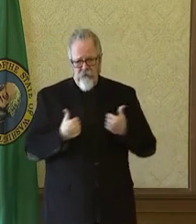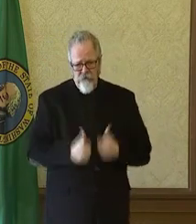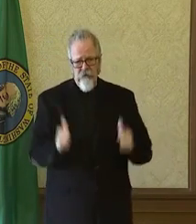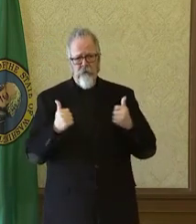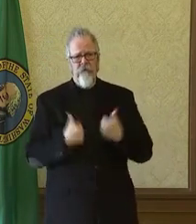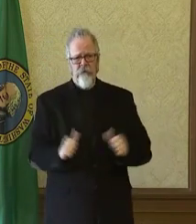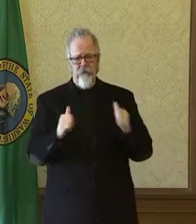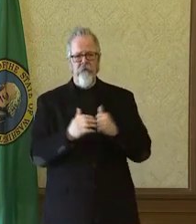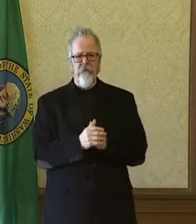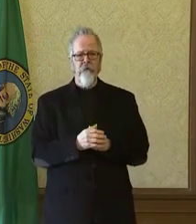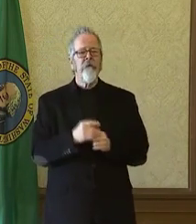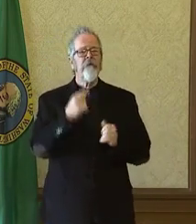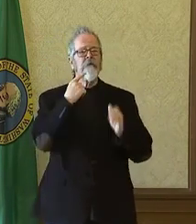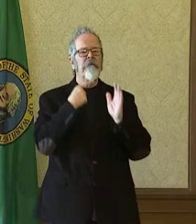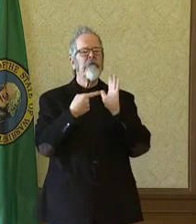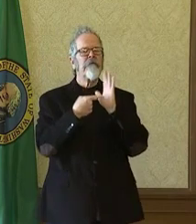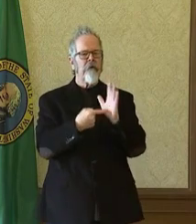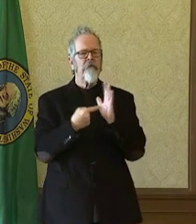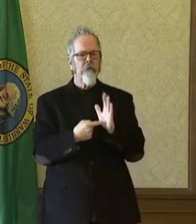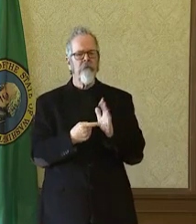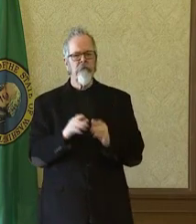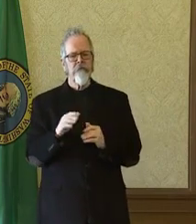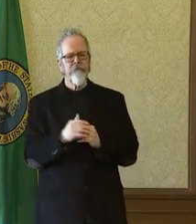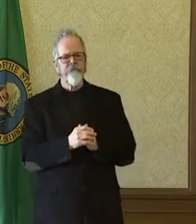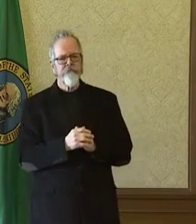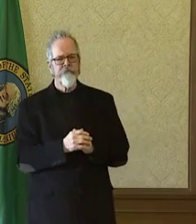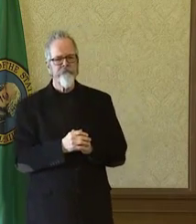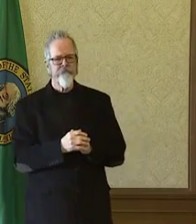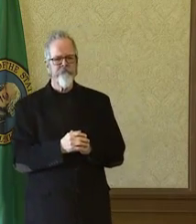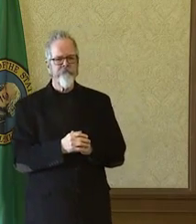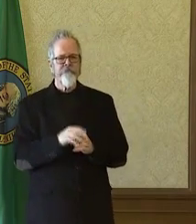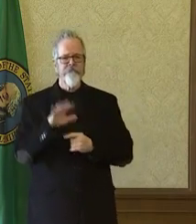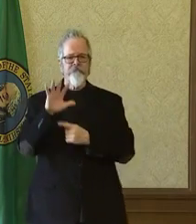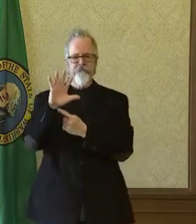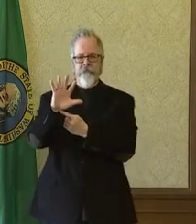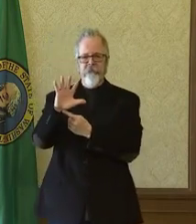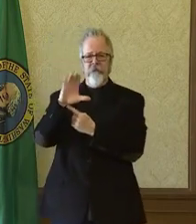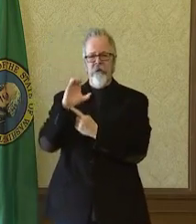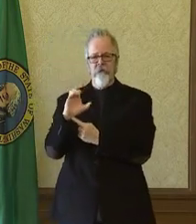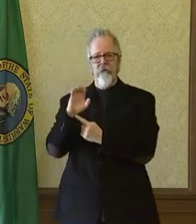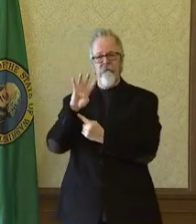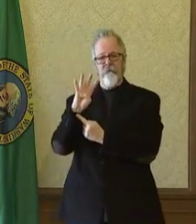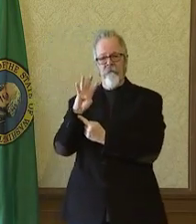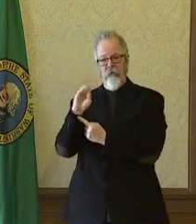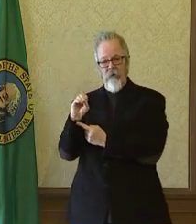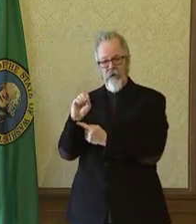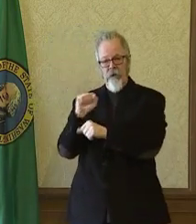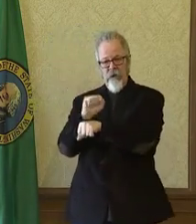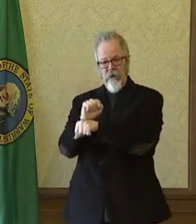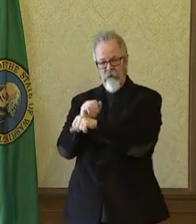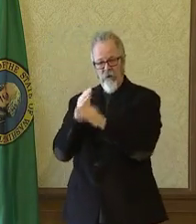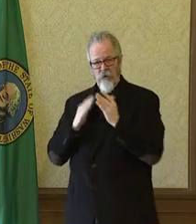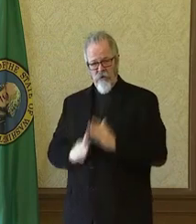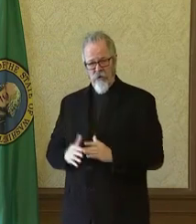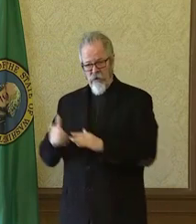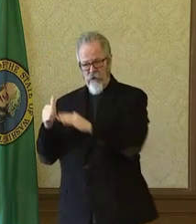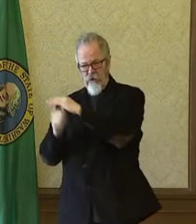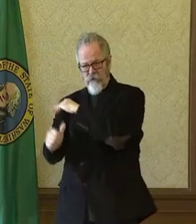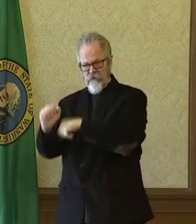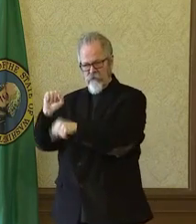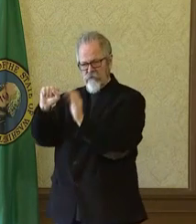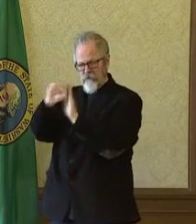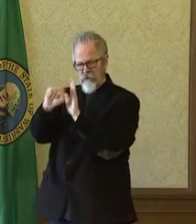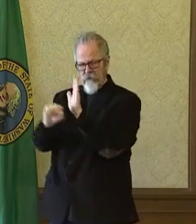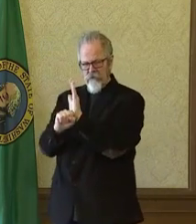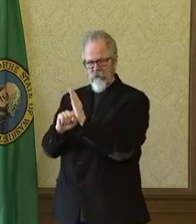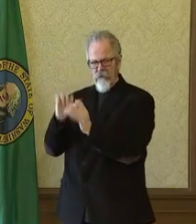freed up 540 state employees who are in different agencies to hopefully be able to move into the